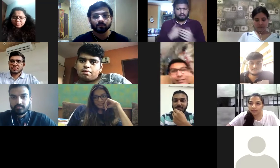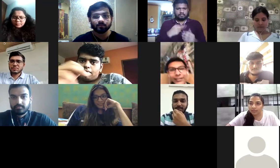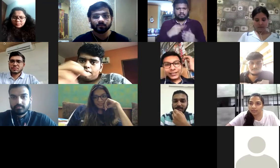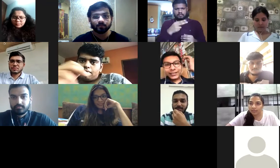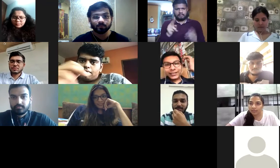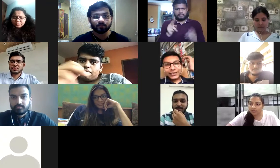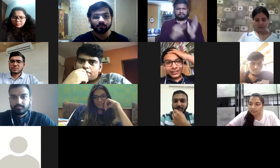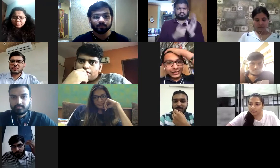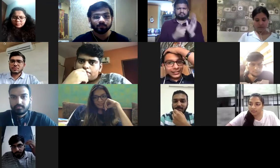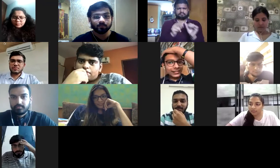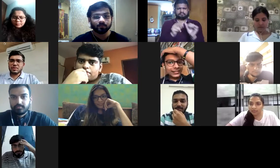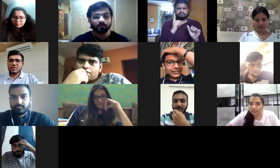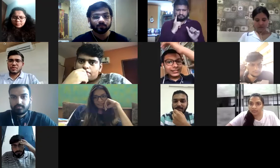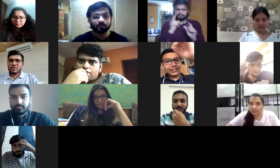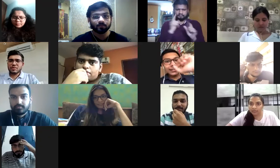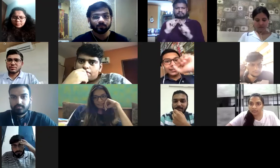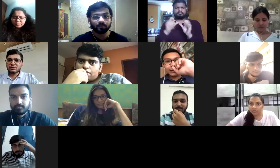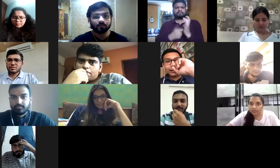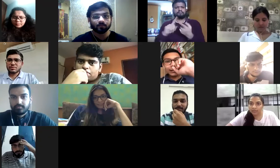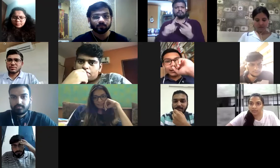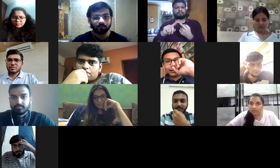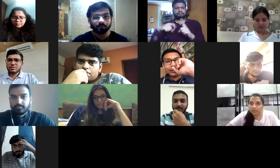So I just would like to introduce myself. Myself, Ravi Parikh.